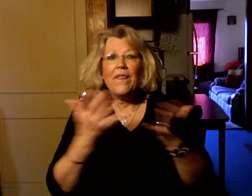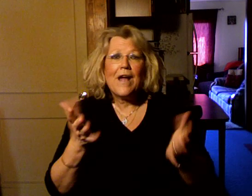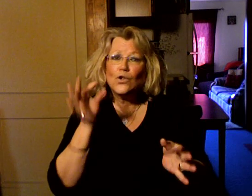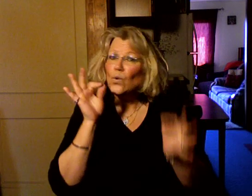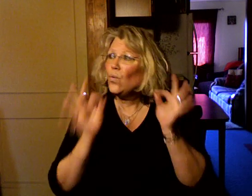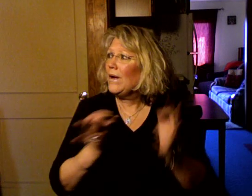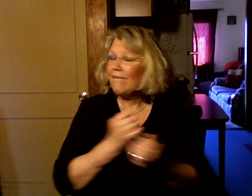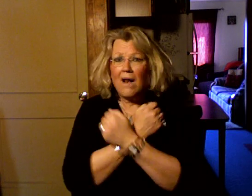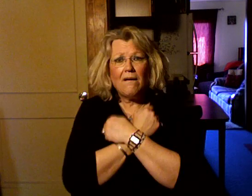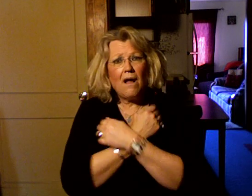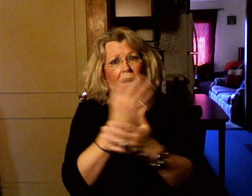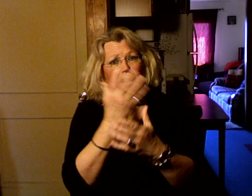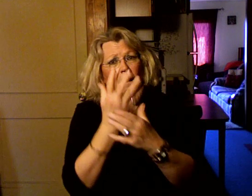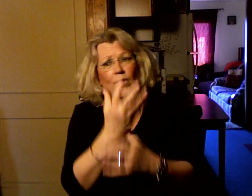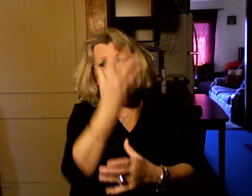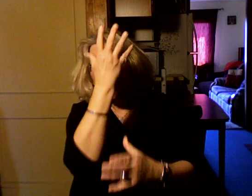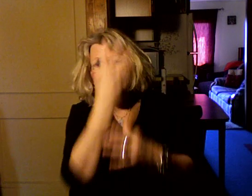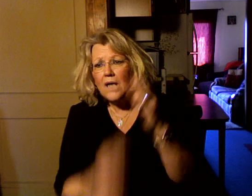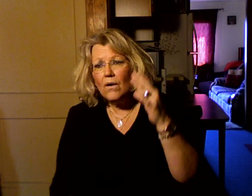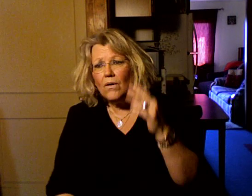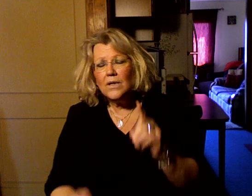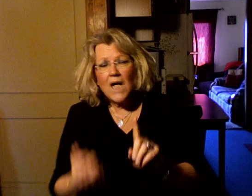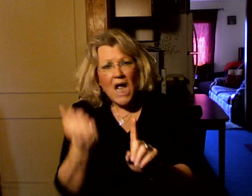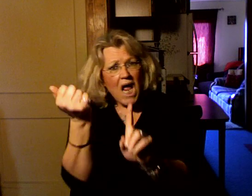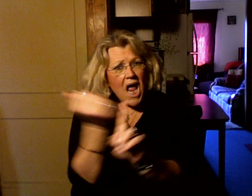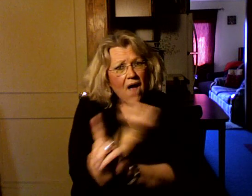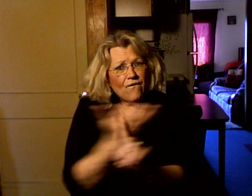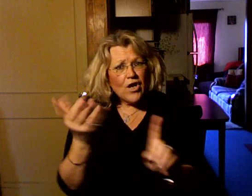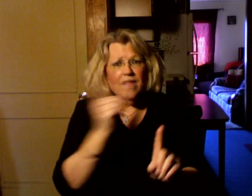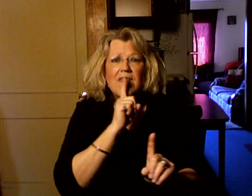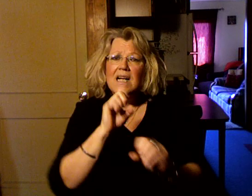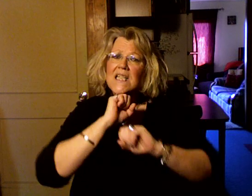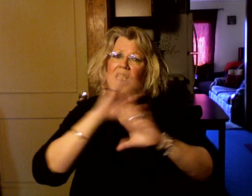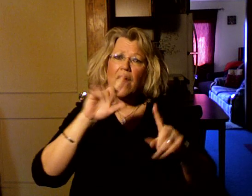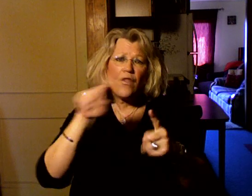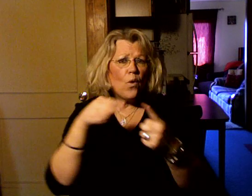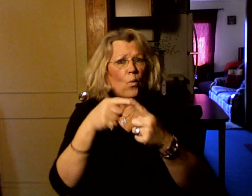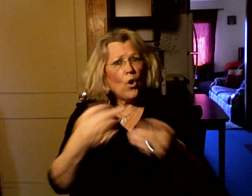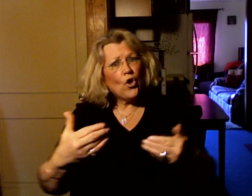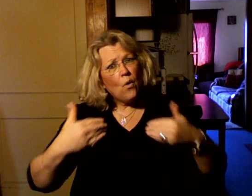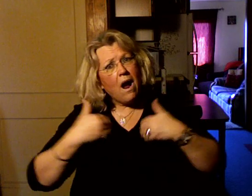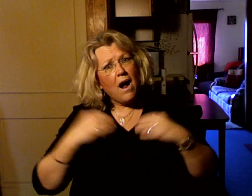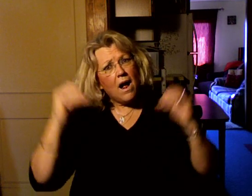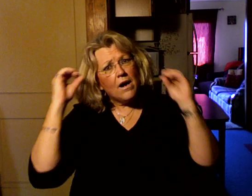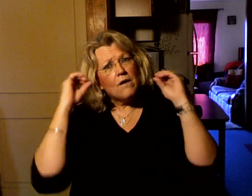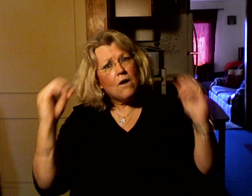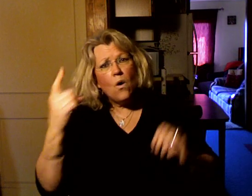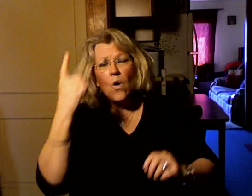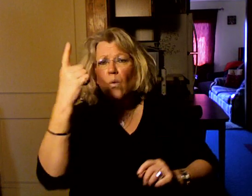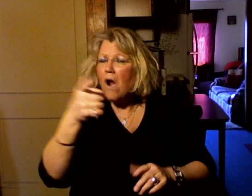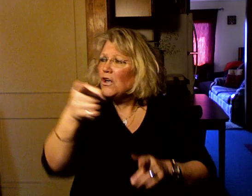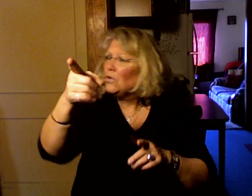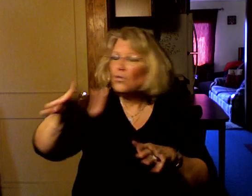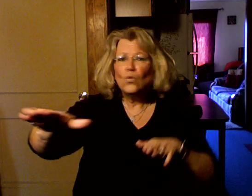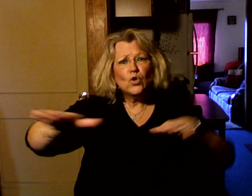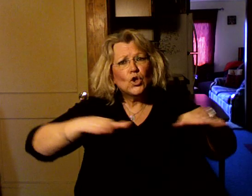Without you when the love is gone, if it is nothing when you got no one, and you just